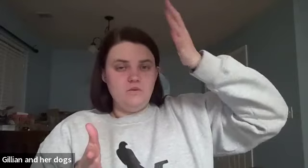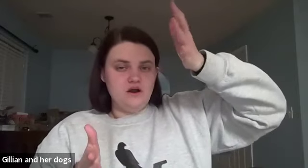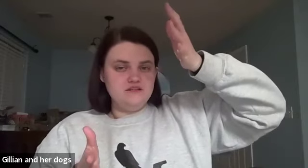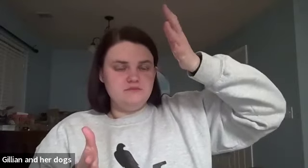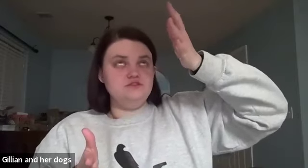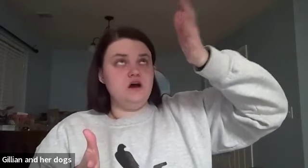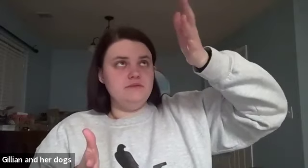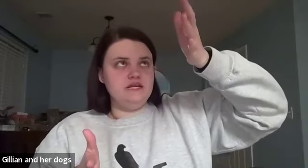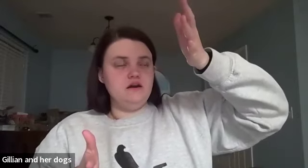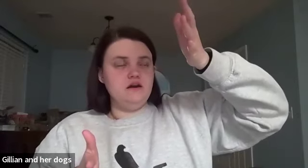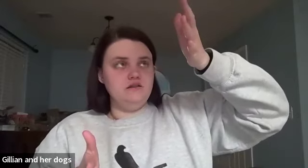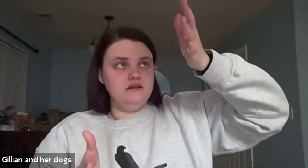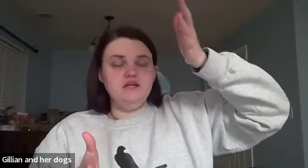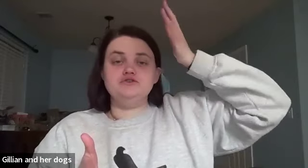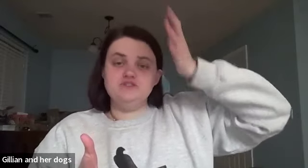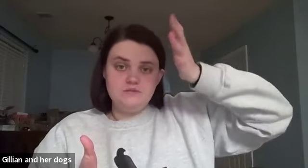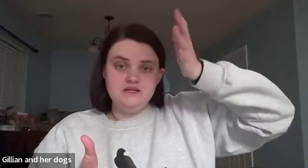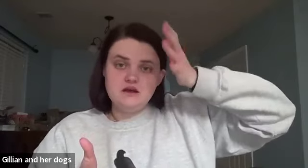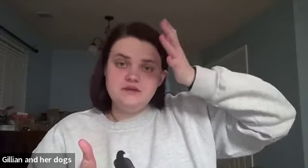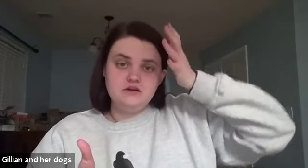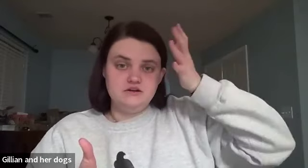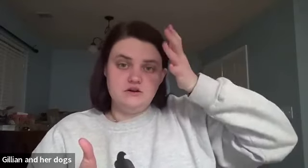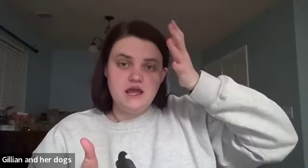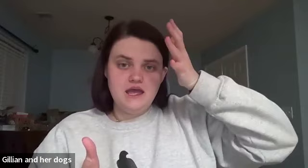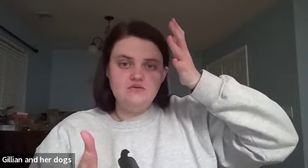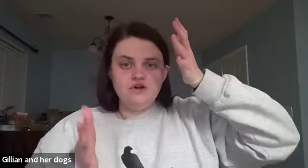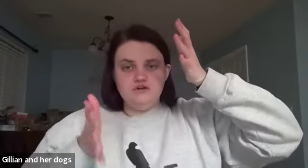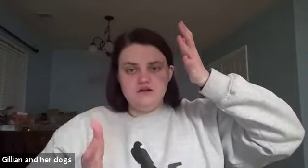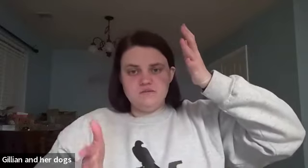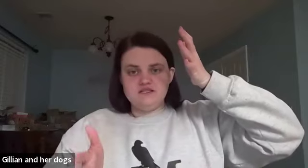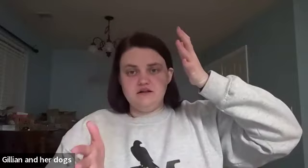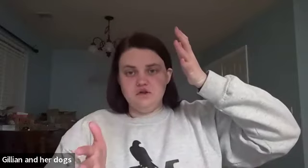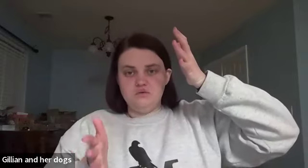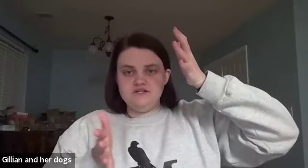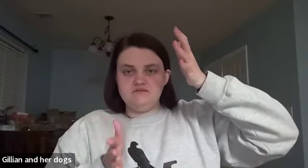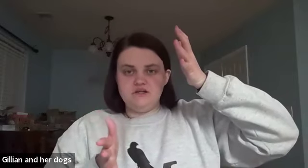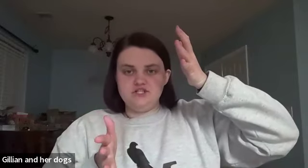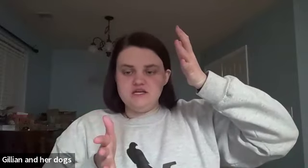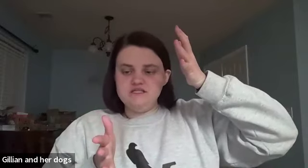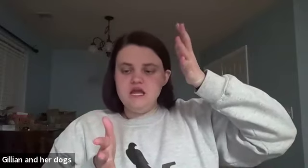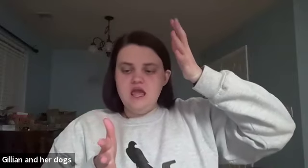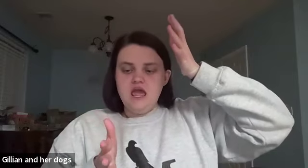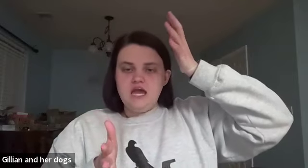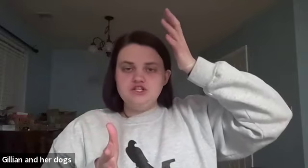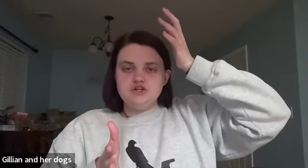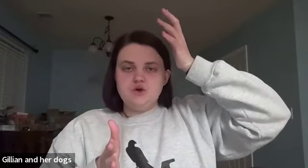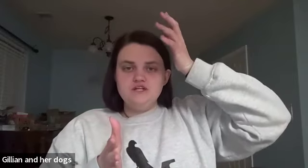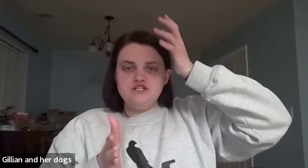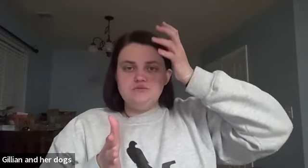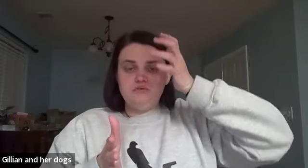Your dominant, golly, your dominant's up here near your head while your non-dominant is kind of lower down by your chest. And you're going to